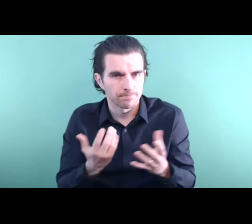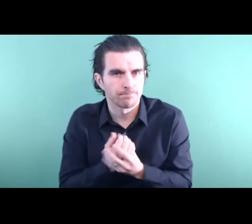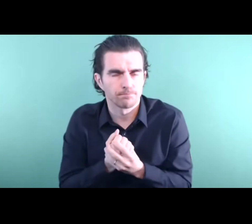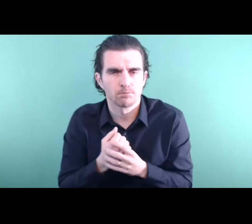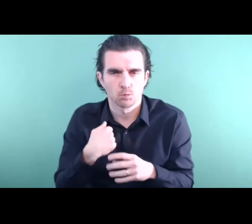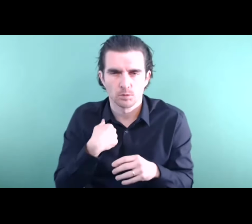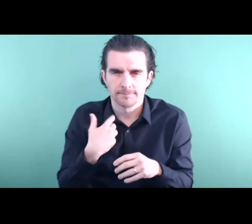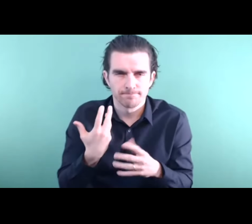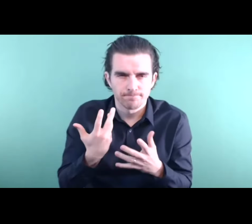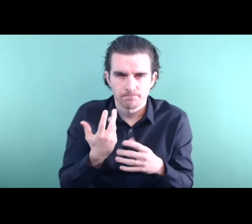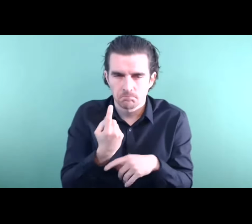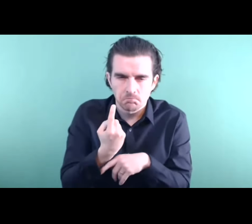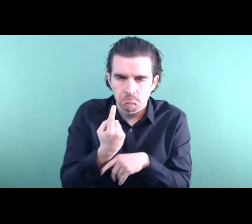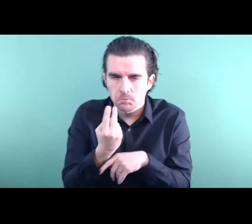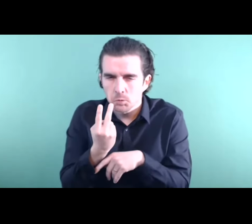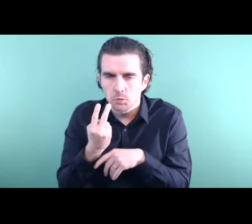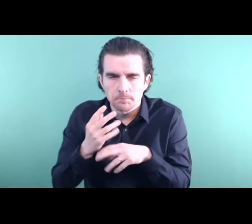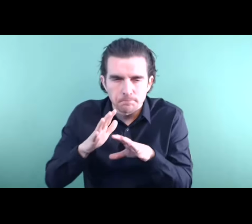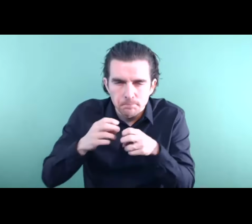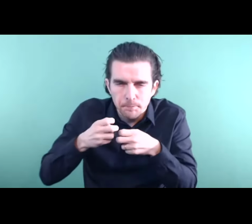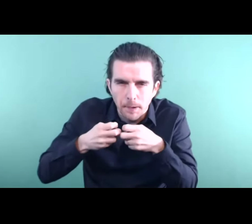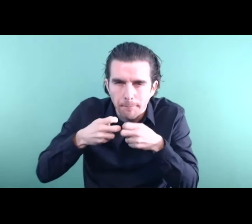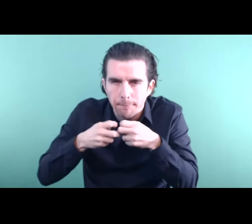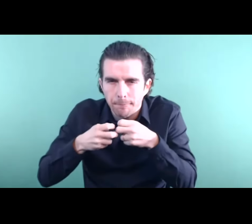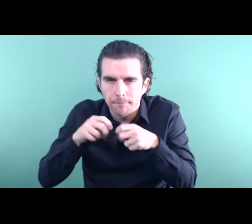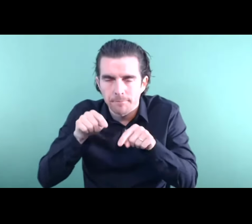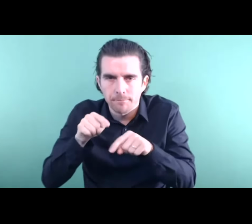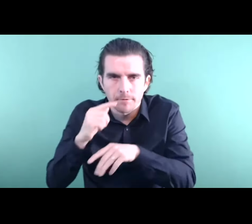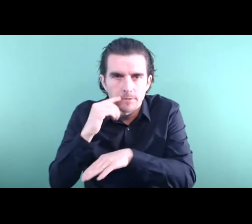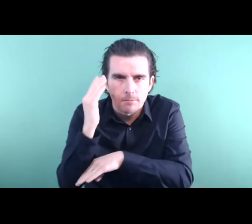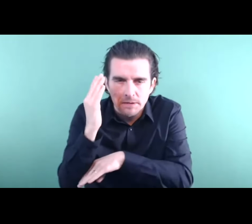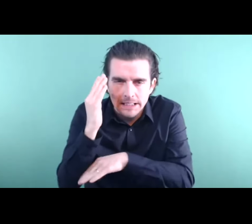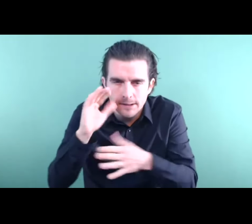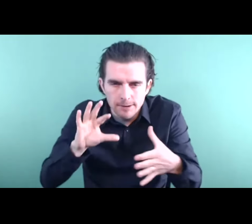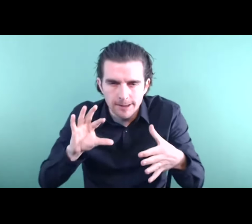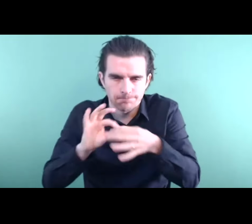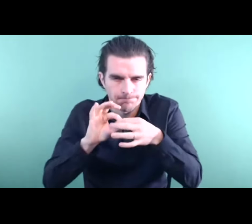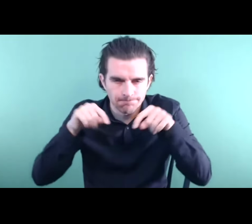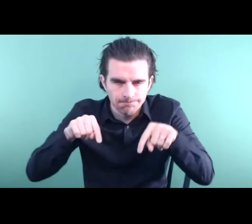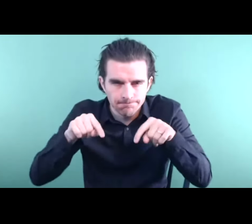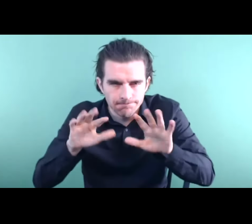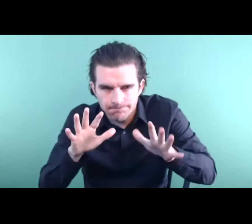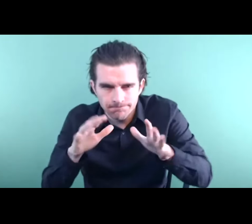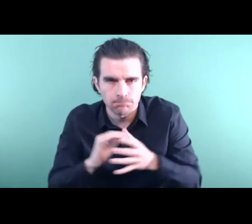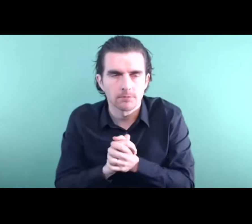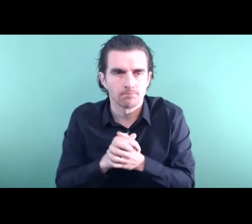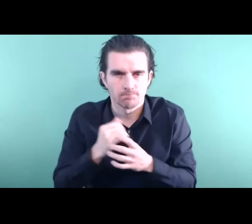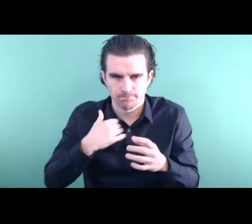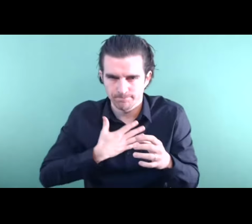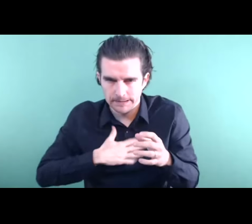just take a 2-minute break for everyone, just a comfort break before we come to the next two speakers, if that's okay.